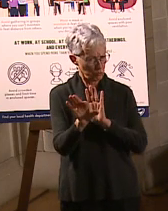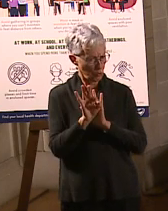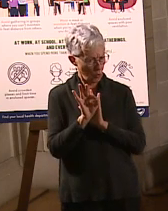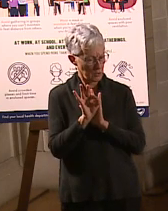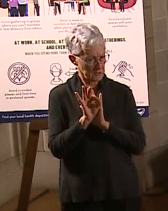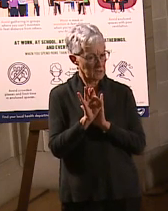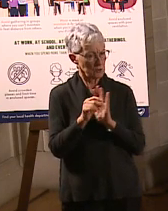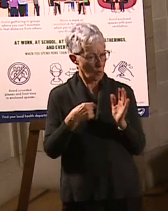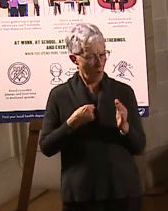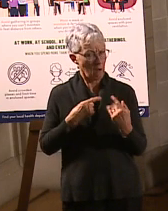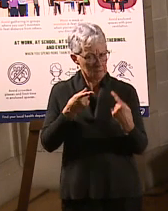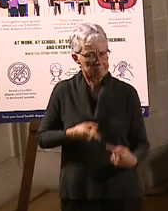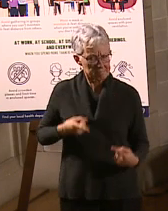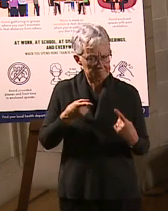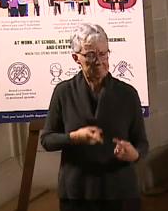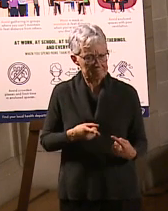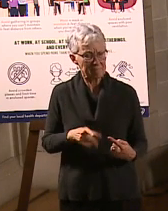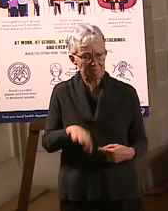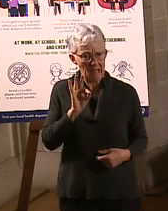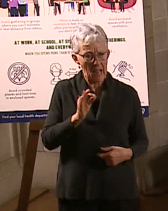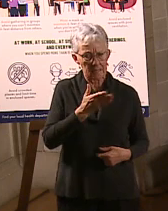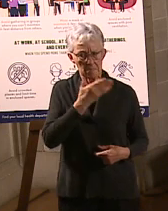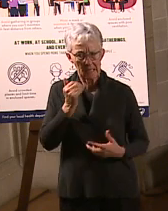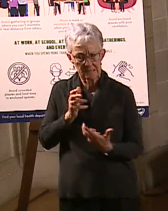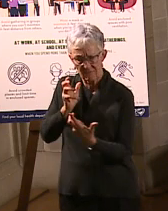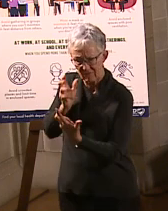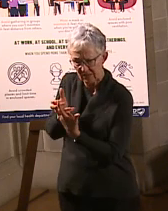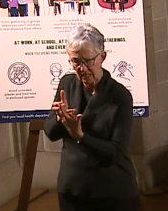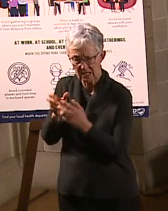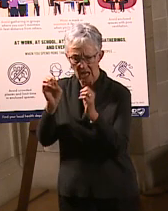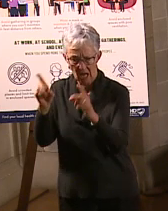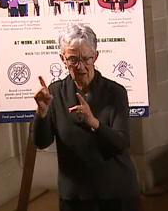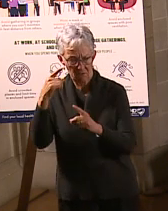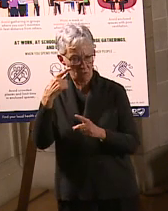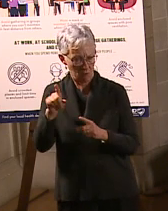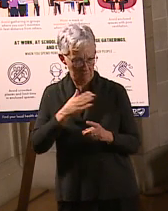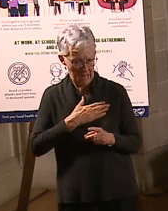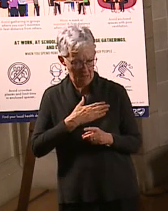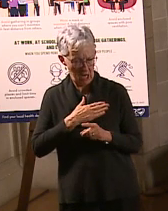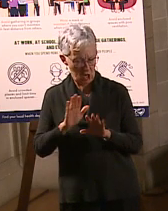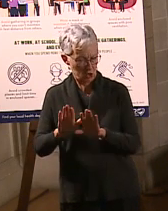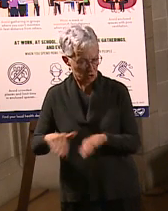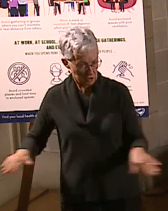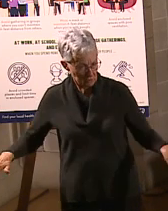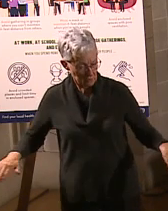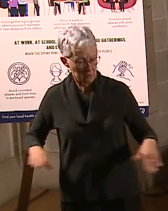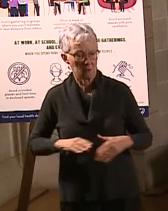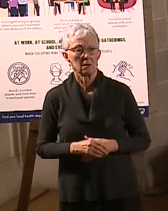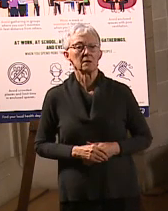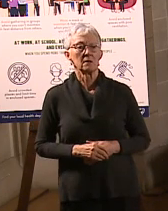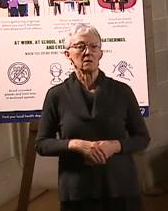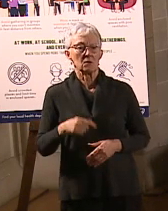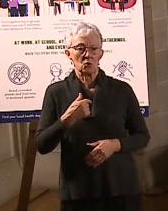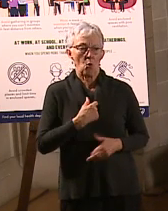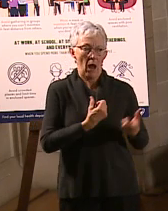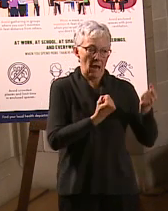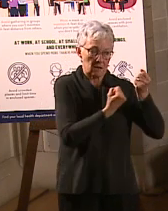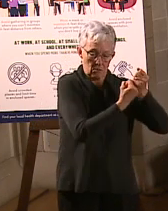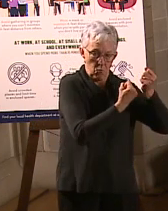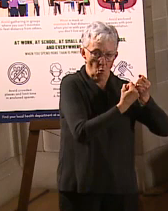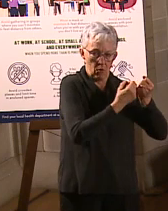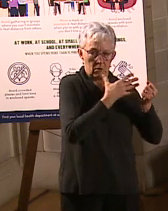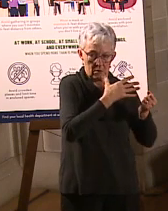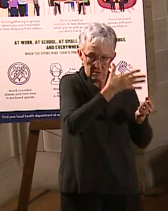here. And so I have been trying to help parents get what their kids need in